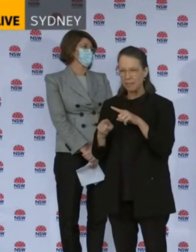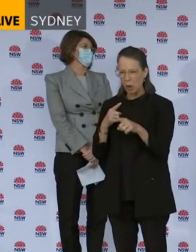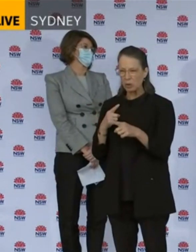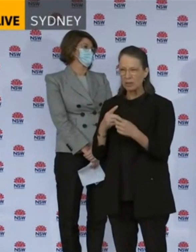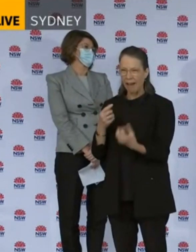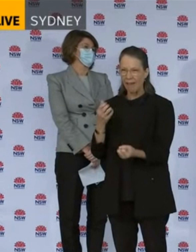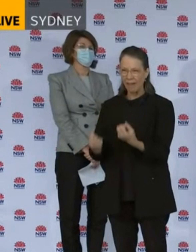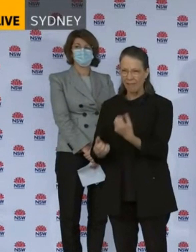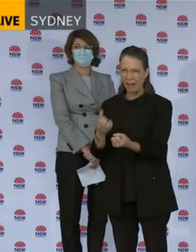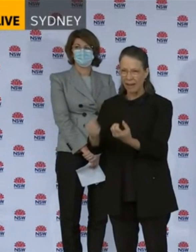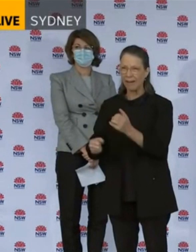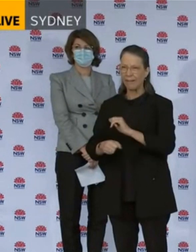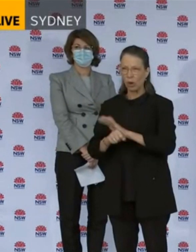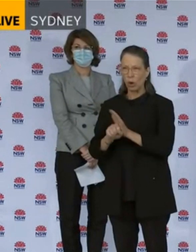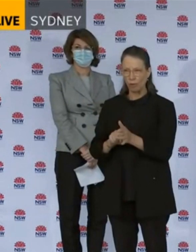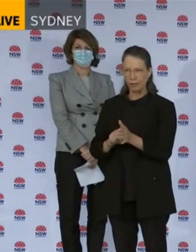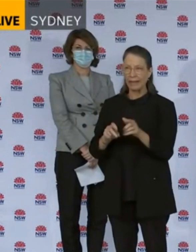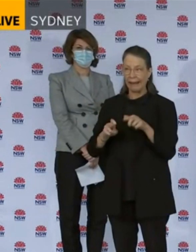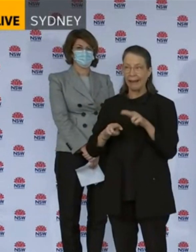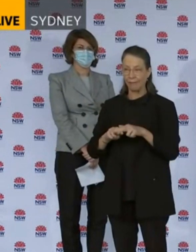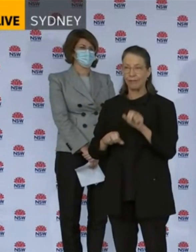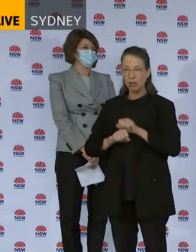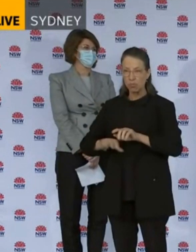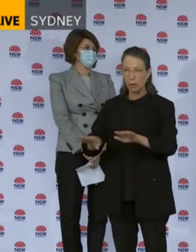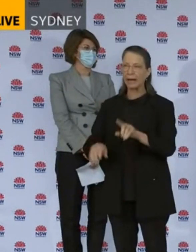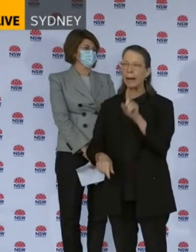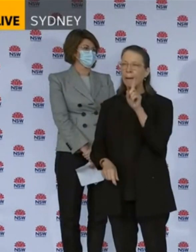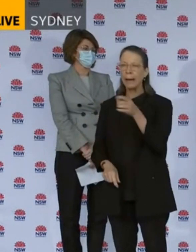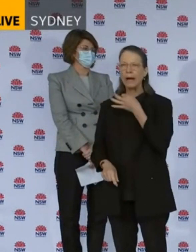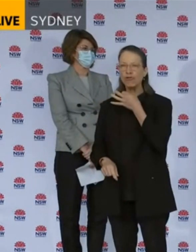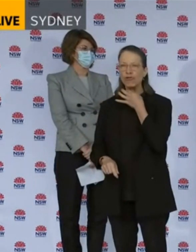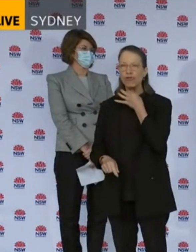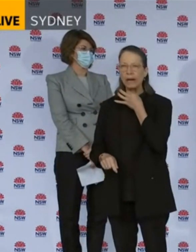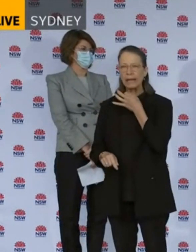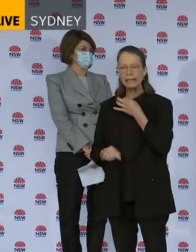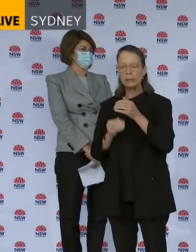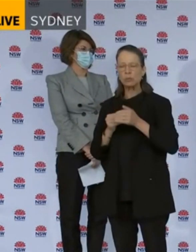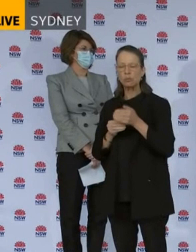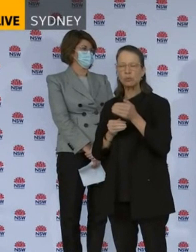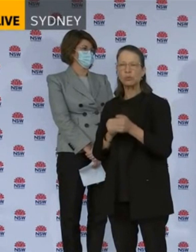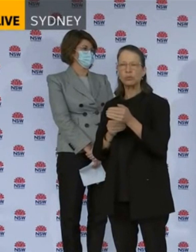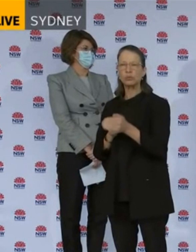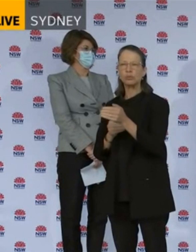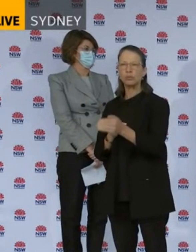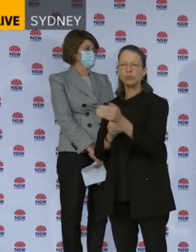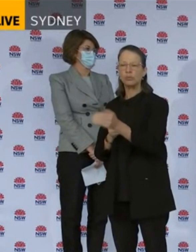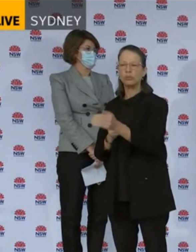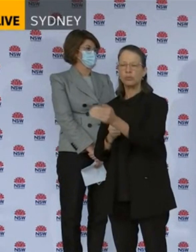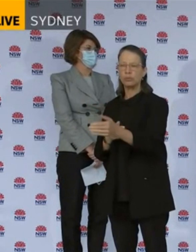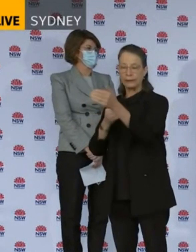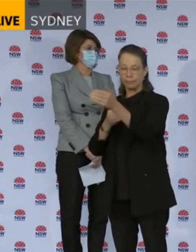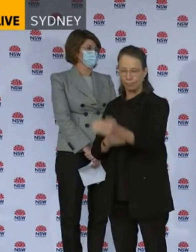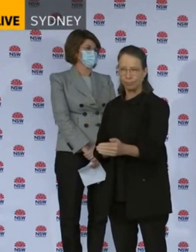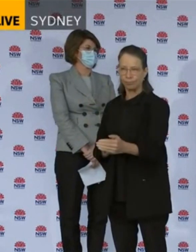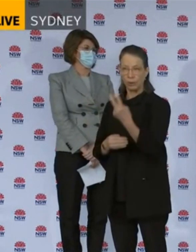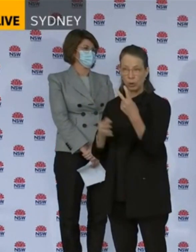cases. But there will always be the risk that further down in that 14-day period, we get a smaller number of positive cases,